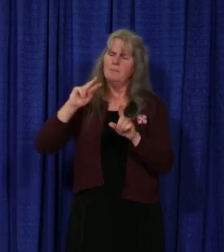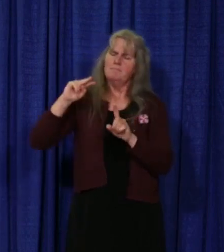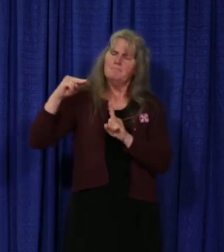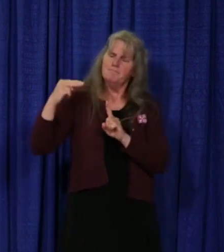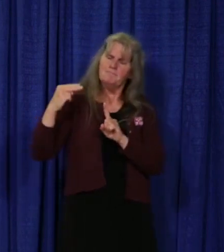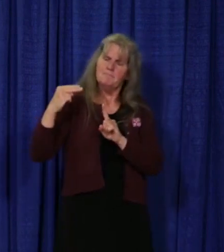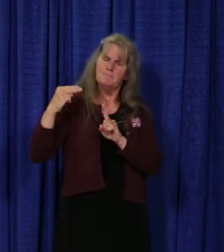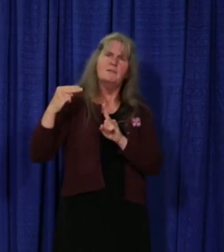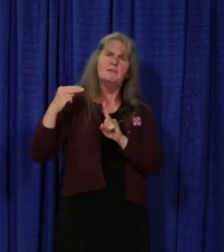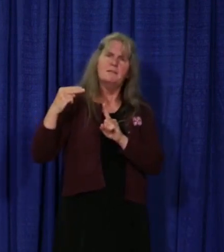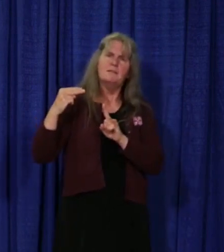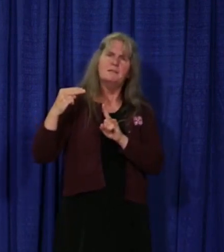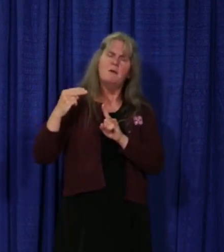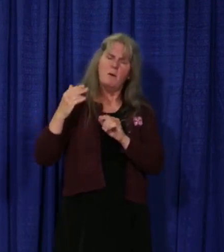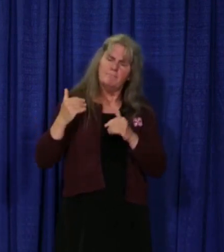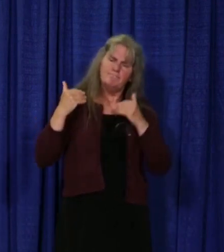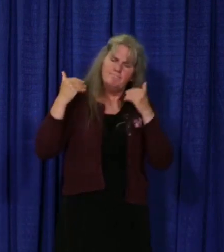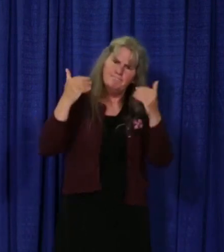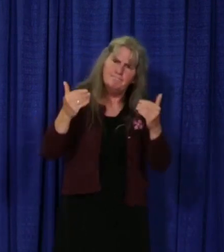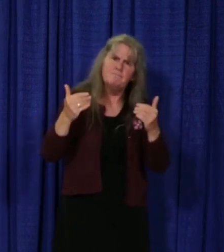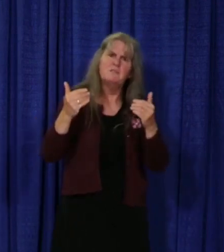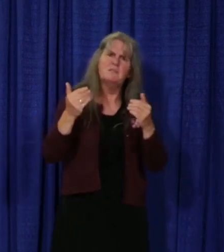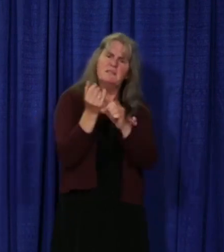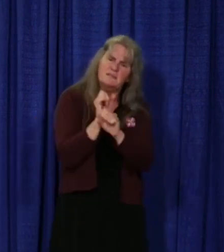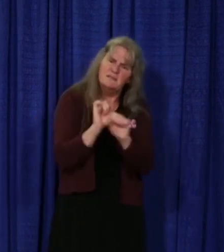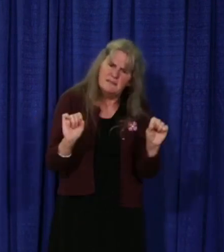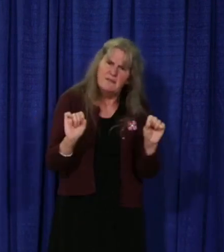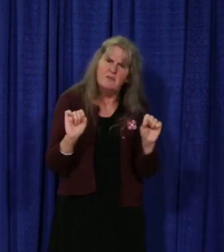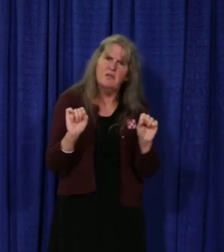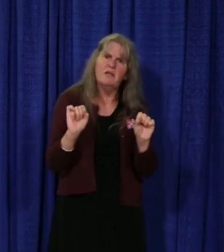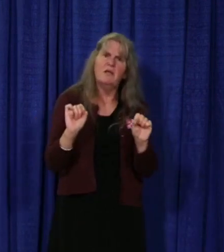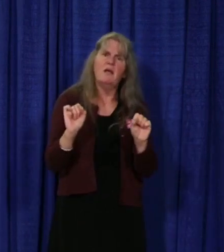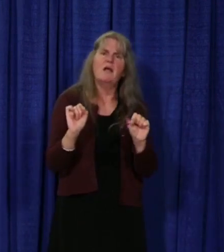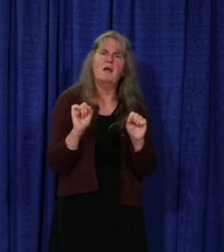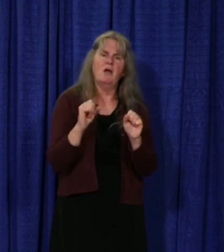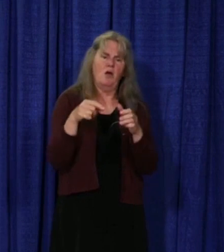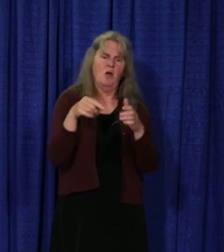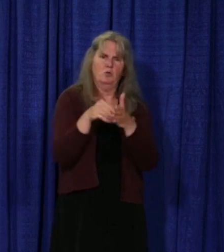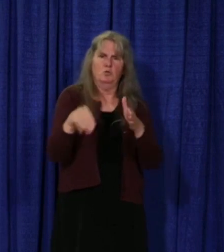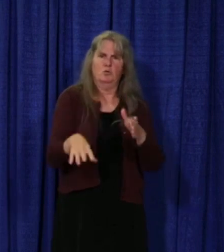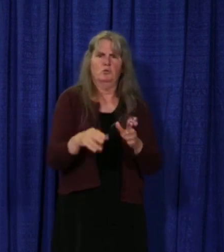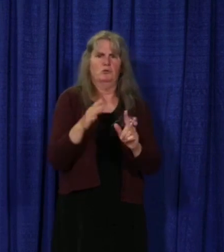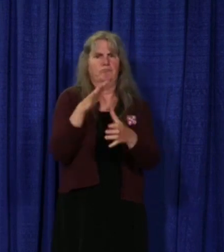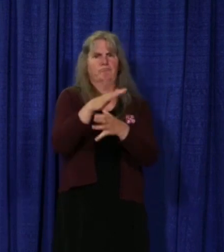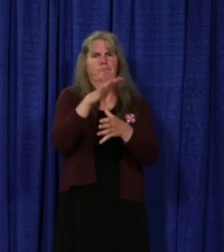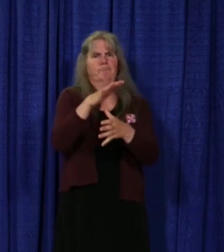to make sure that we move forward with the safety of our students most in mind.